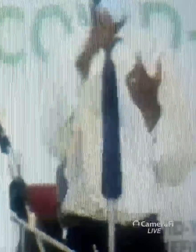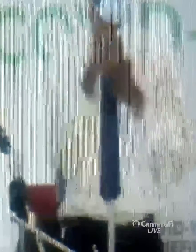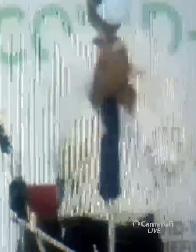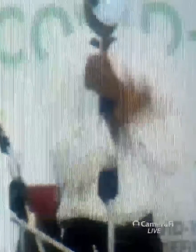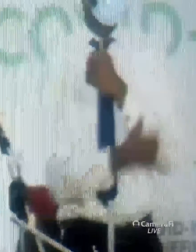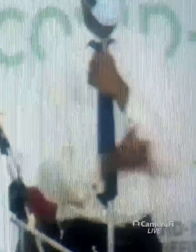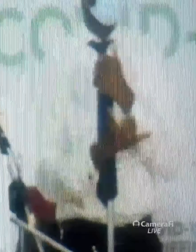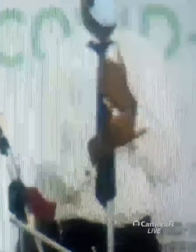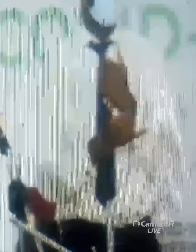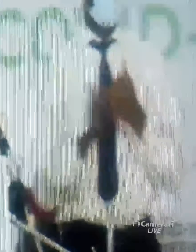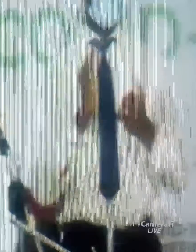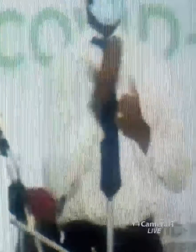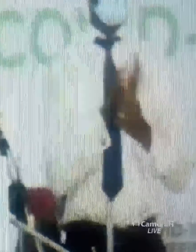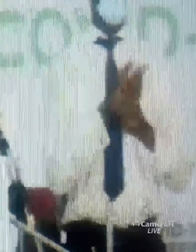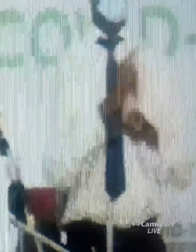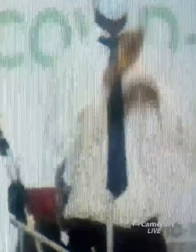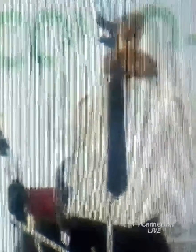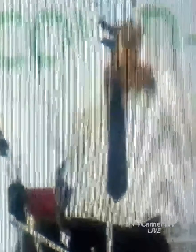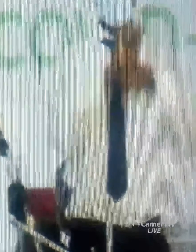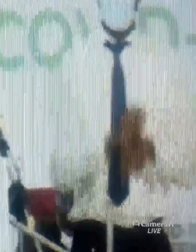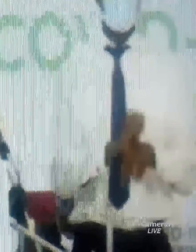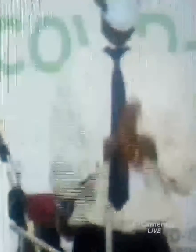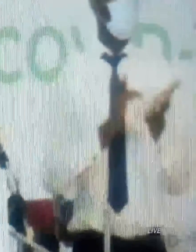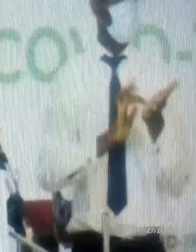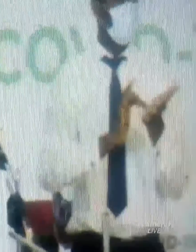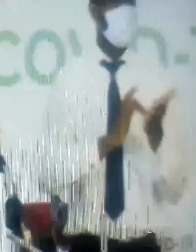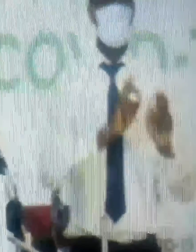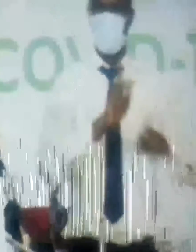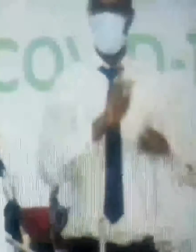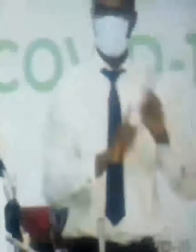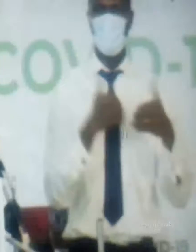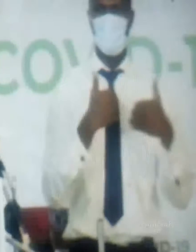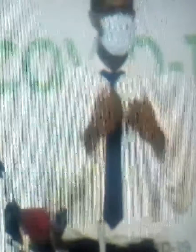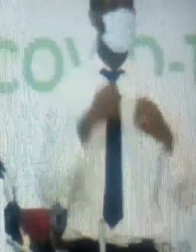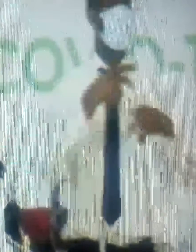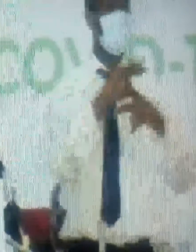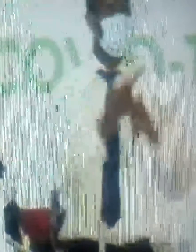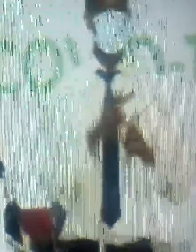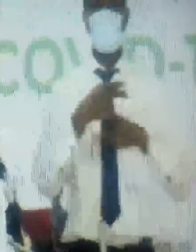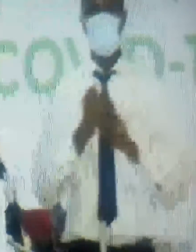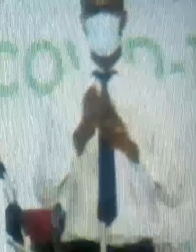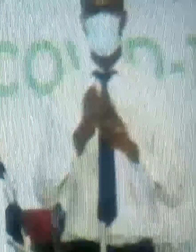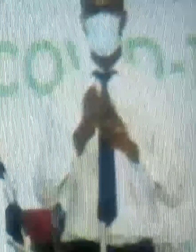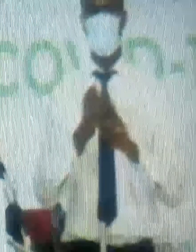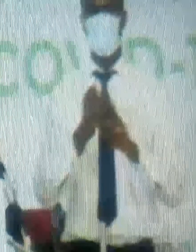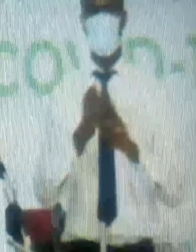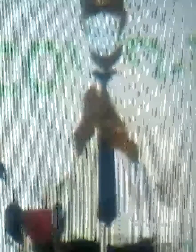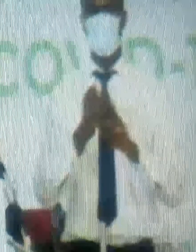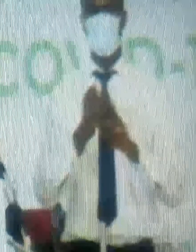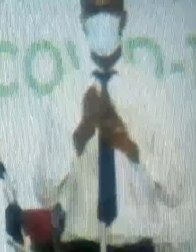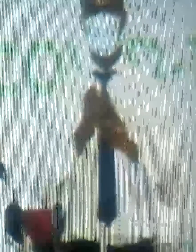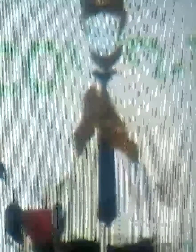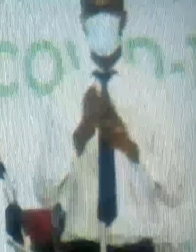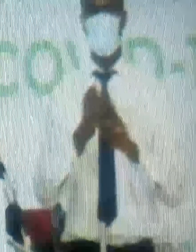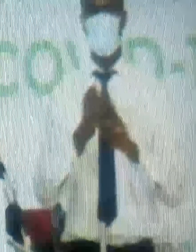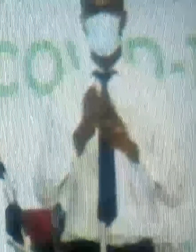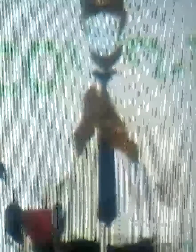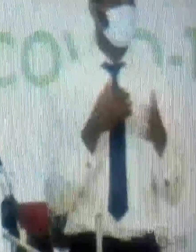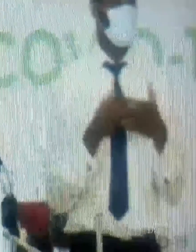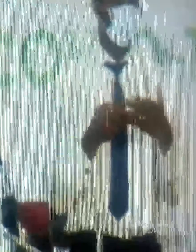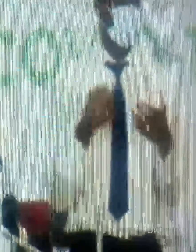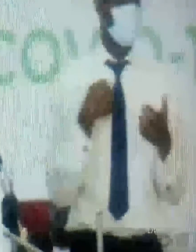the herbal practitioners, they have come up with so many products. Yes, we might not have been able to establish